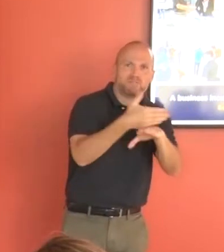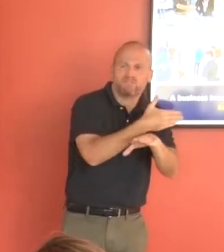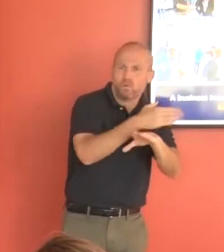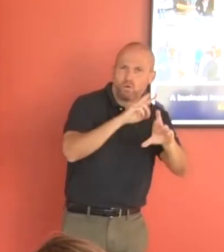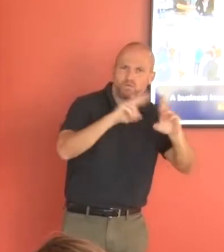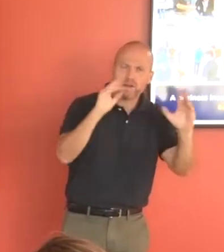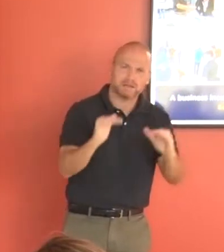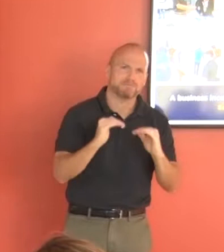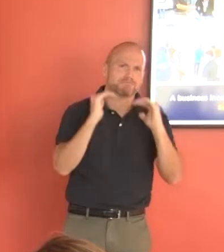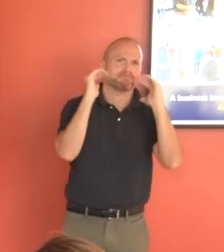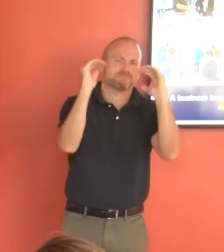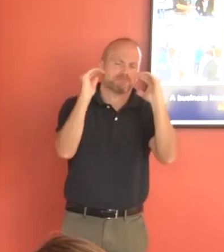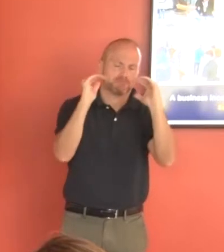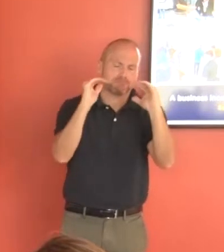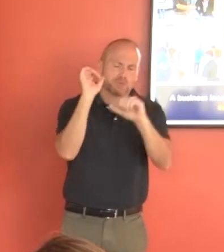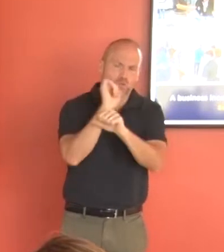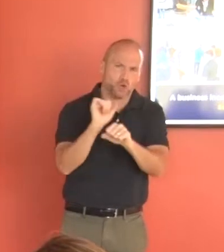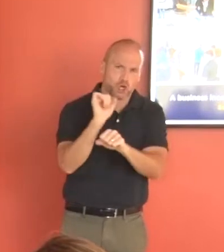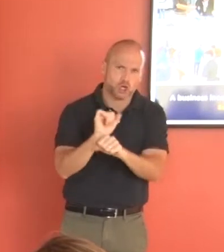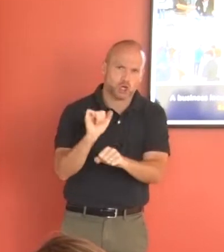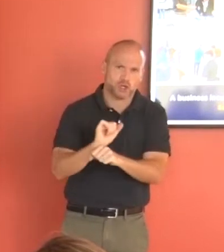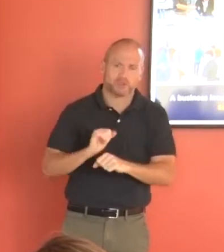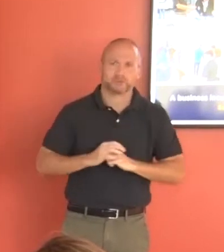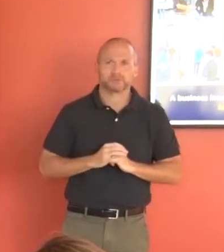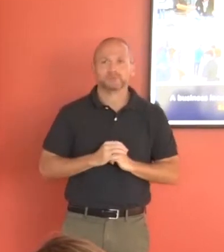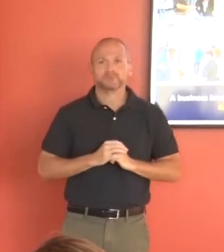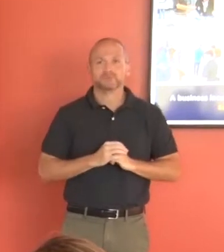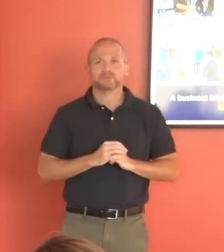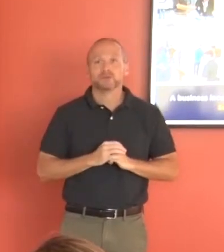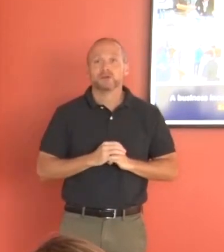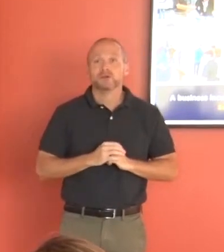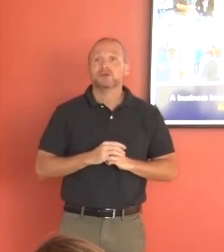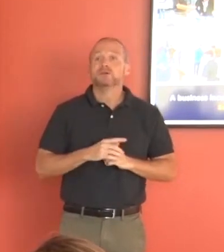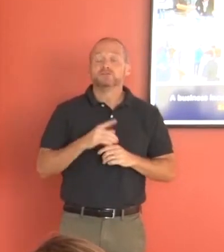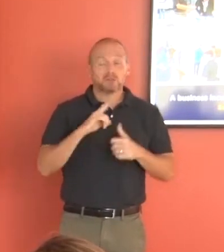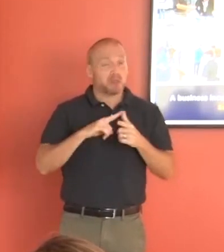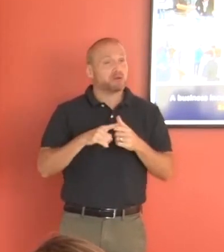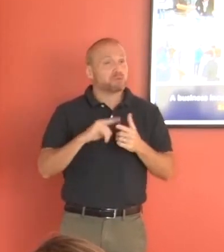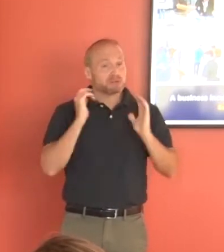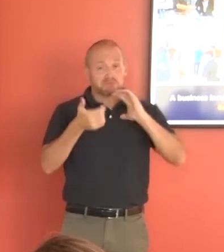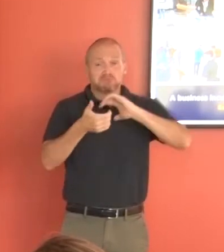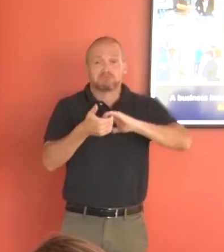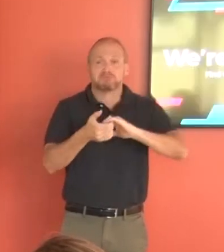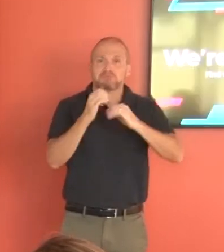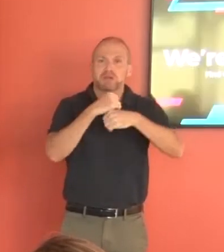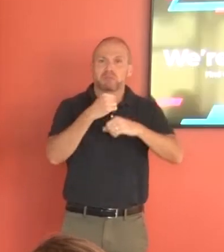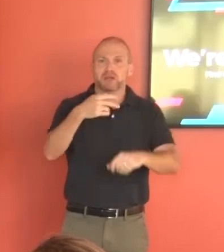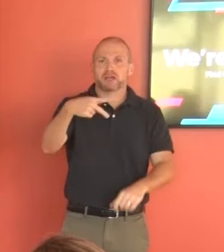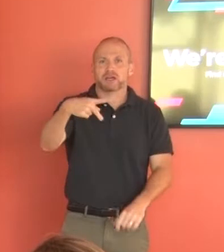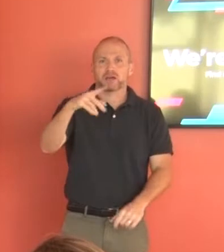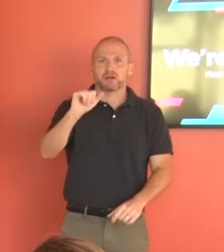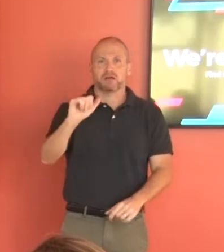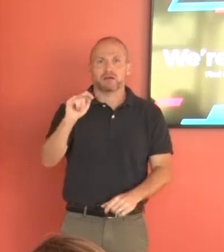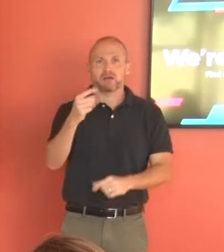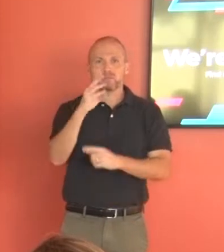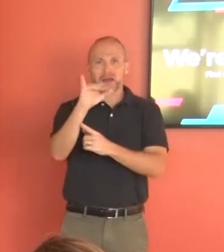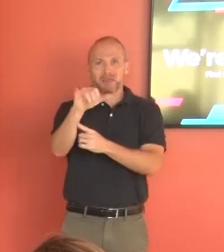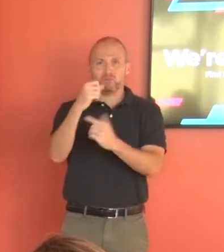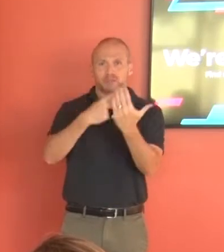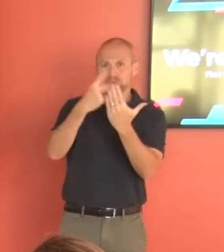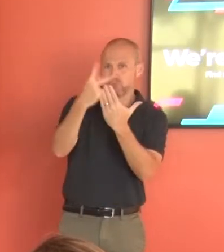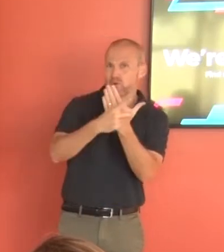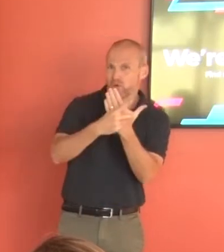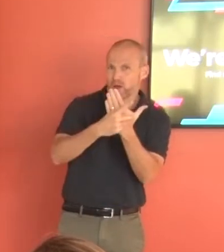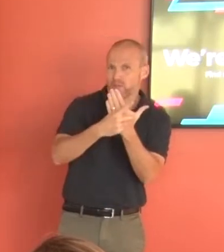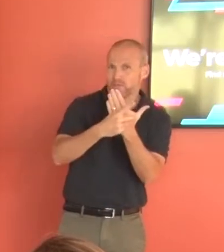they're ready for all the coursework at Texas State? So we created the Pathways Program with Texas State for students